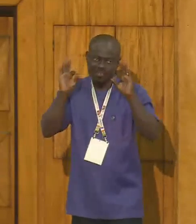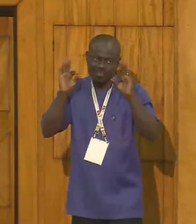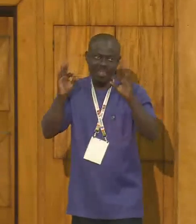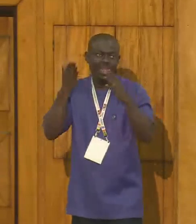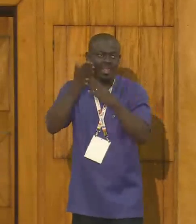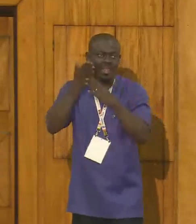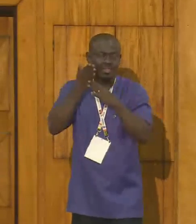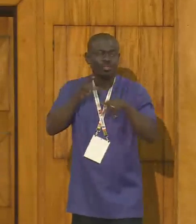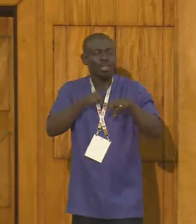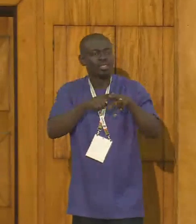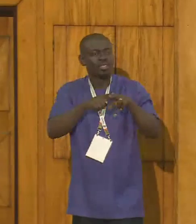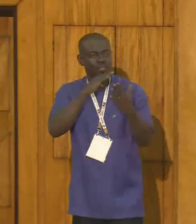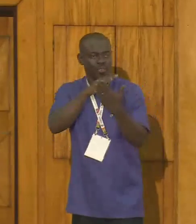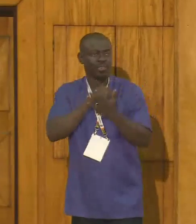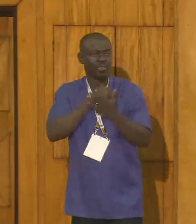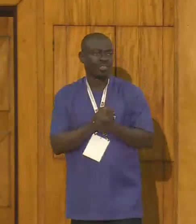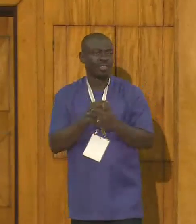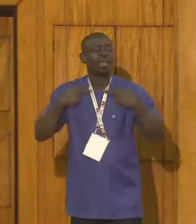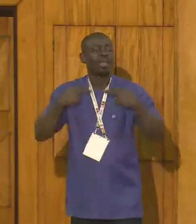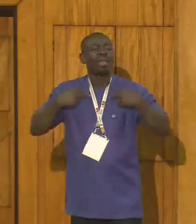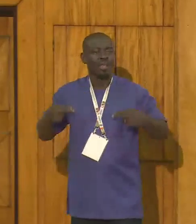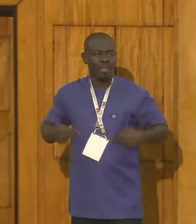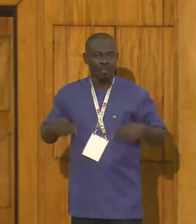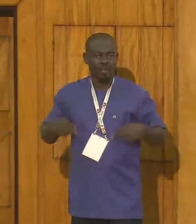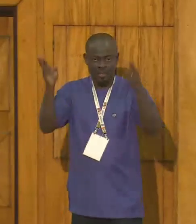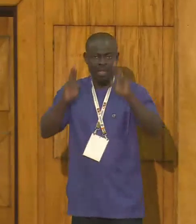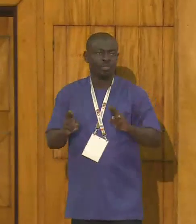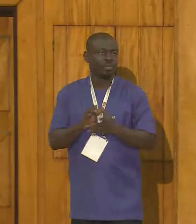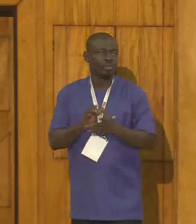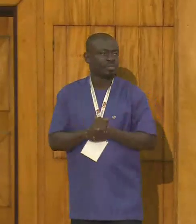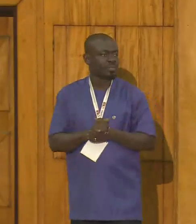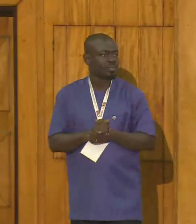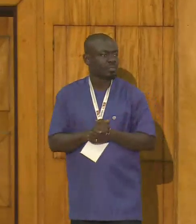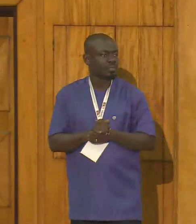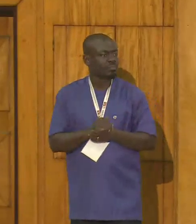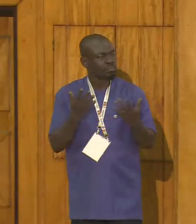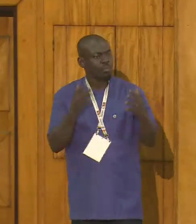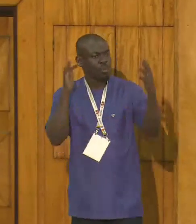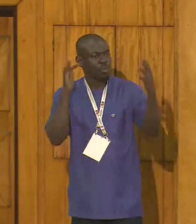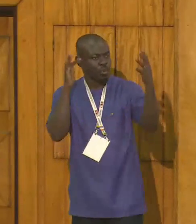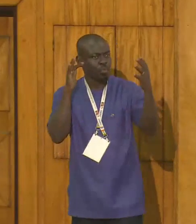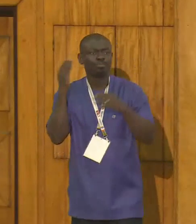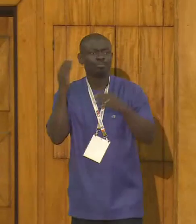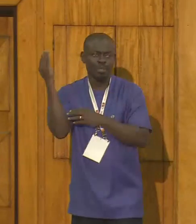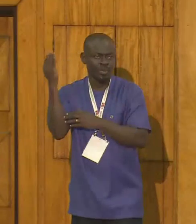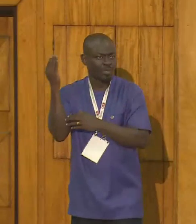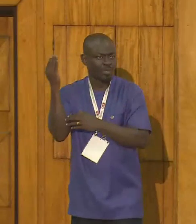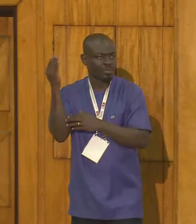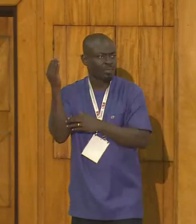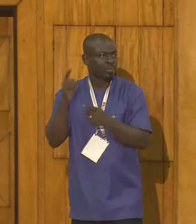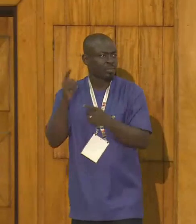to HIV prevention and health outcomes. We look forward to the presentations and to